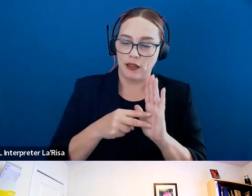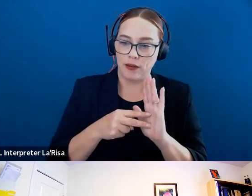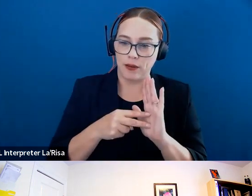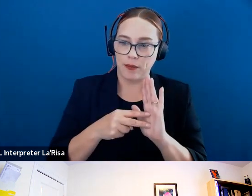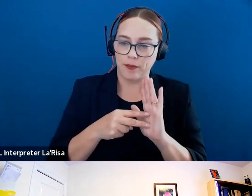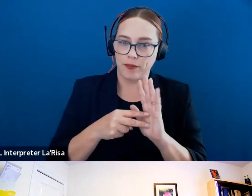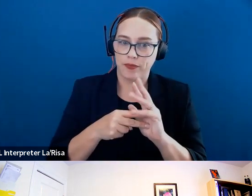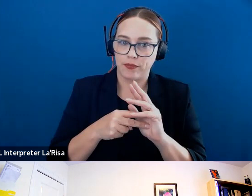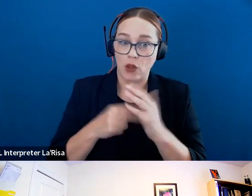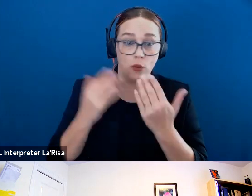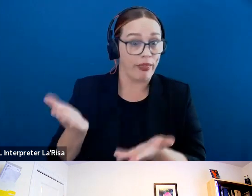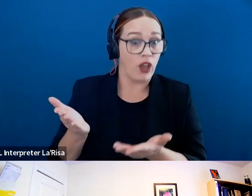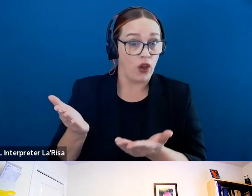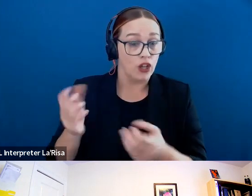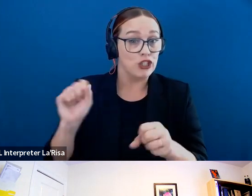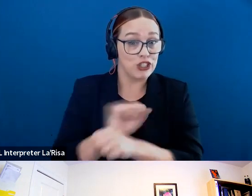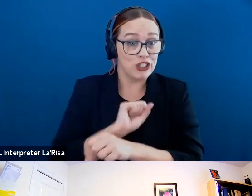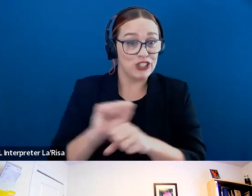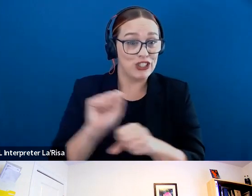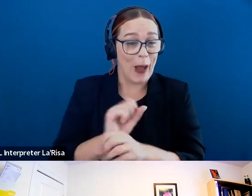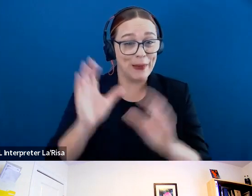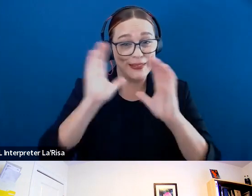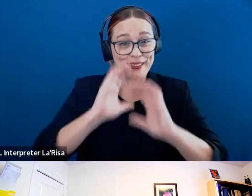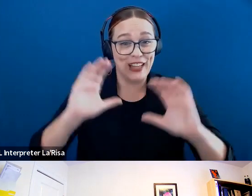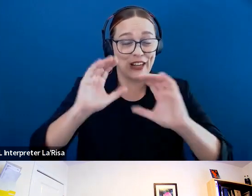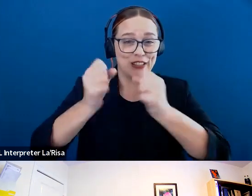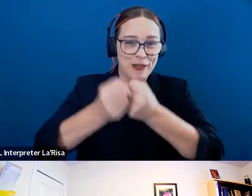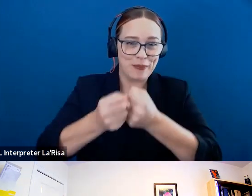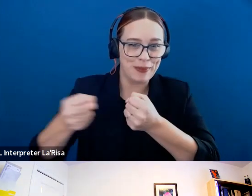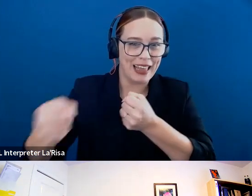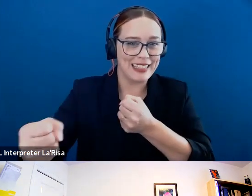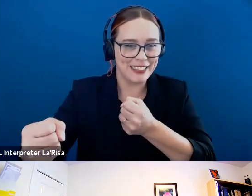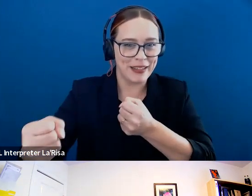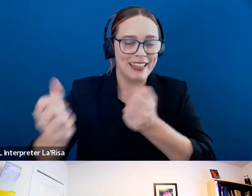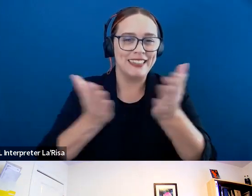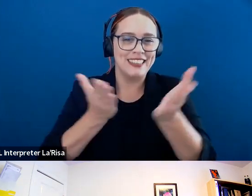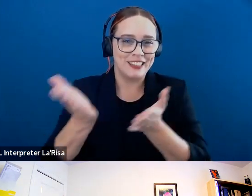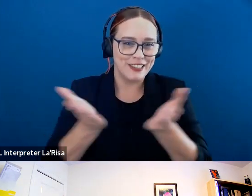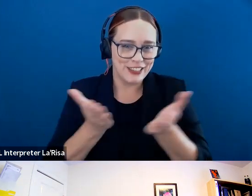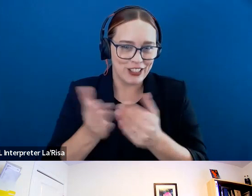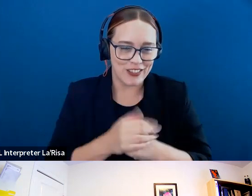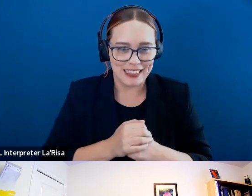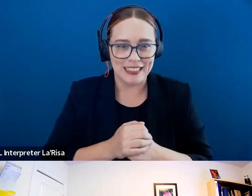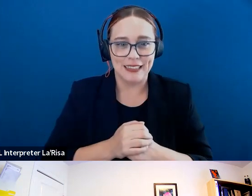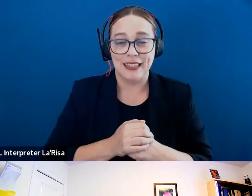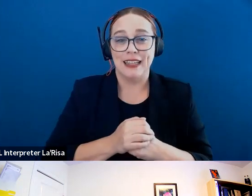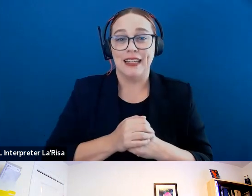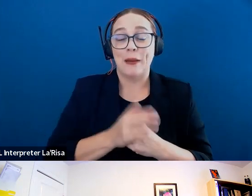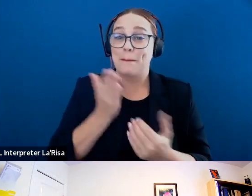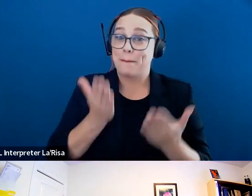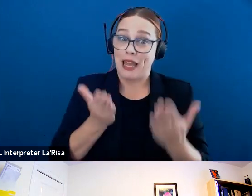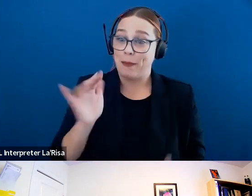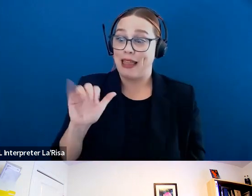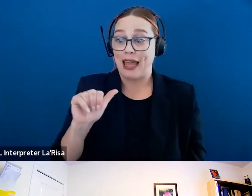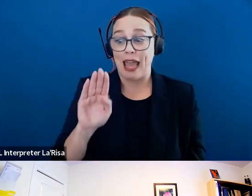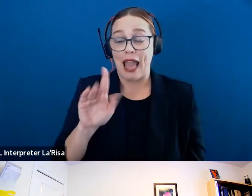well, there we go, job search and placement services. So maybe the center says, like Able, North Carolina, no, we've made a direct